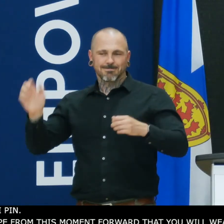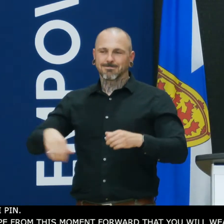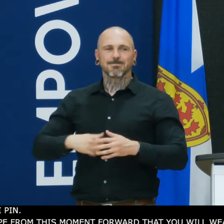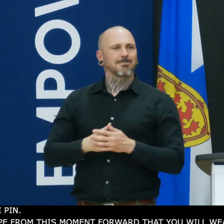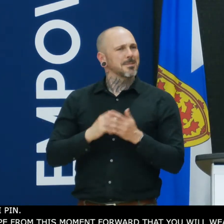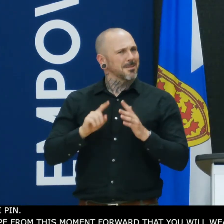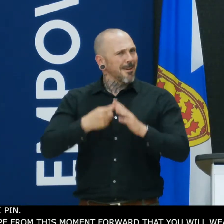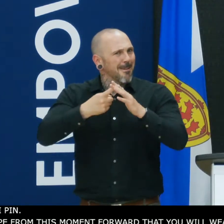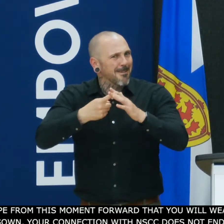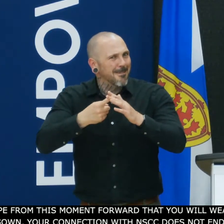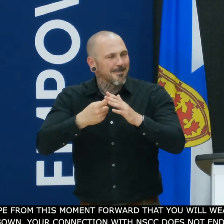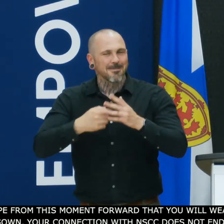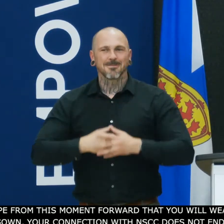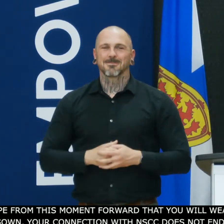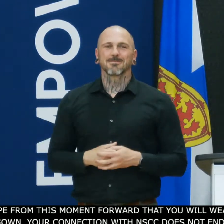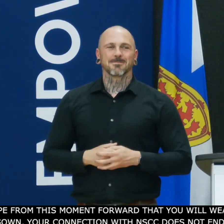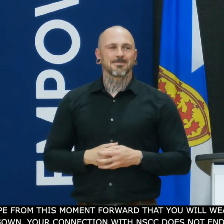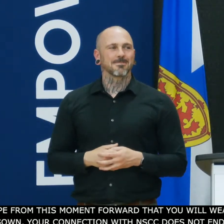beginning.